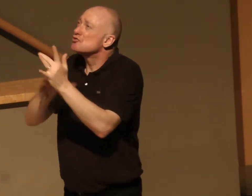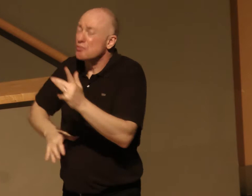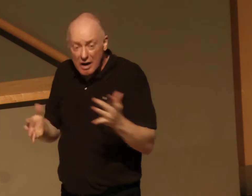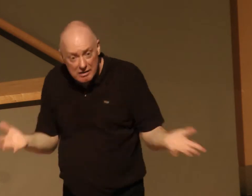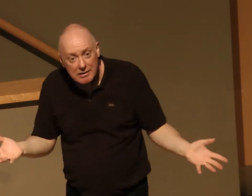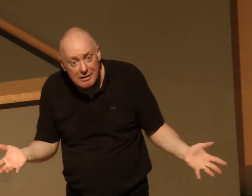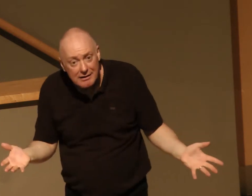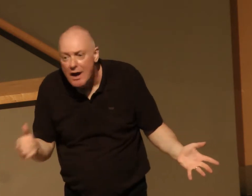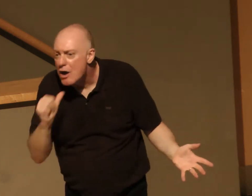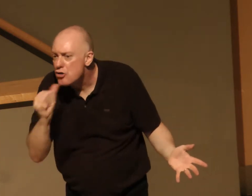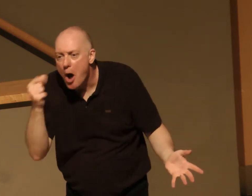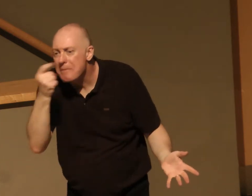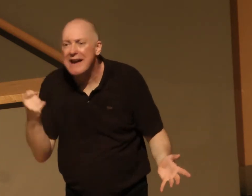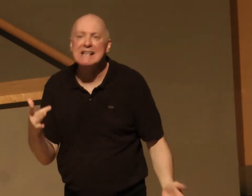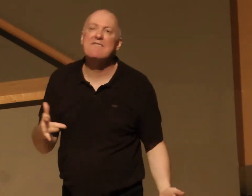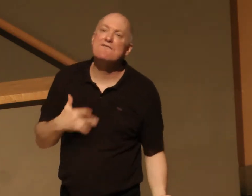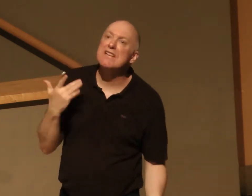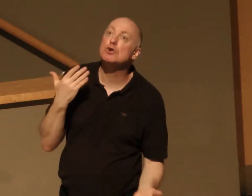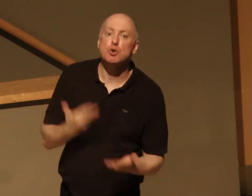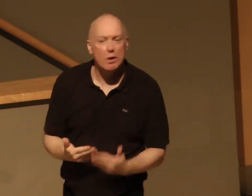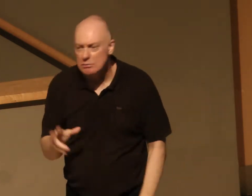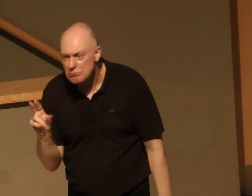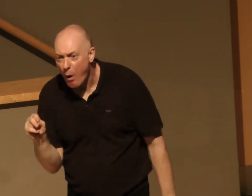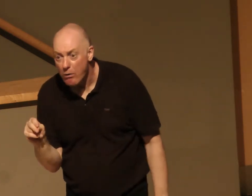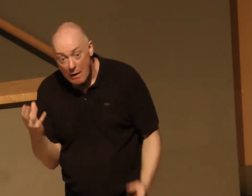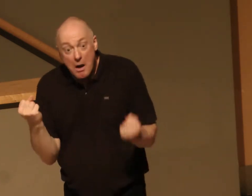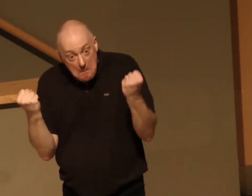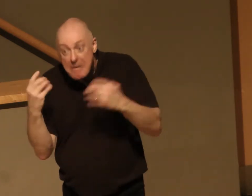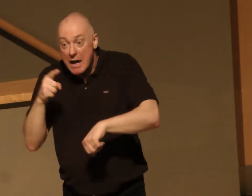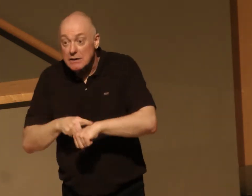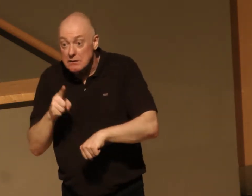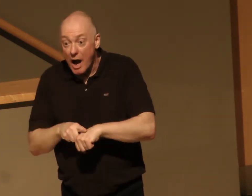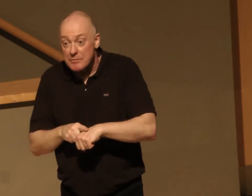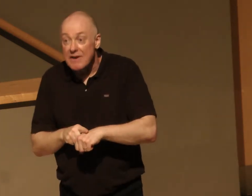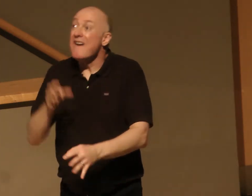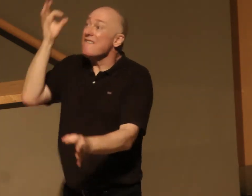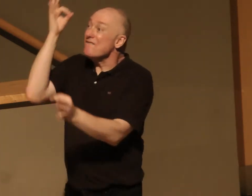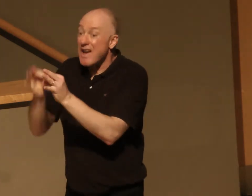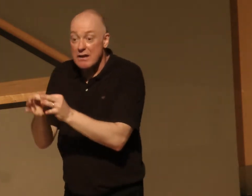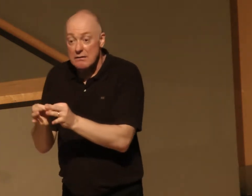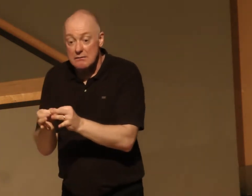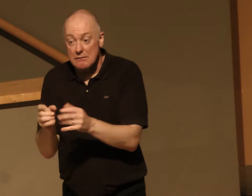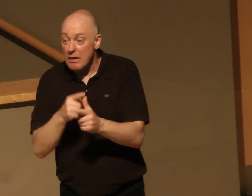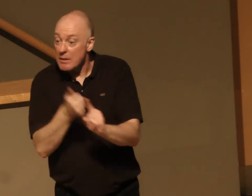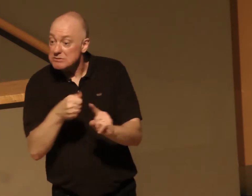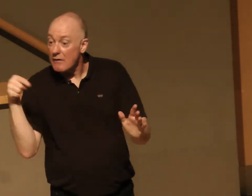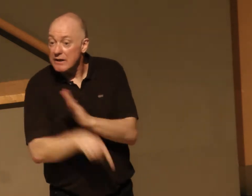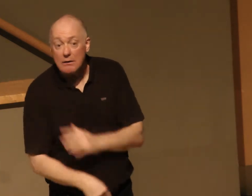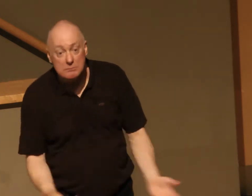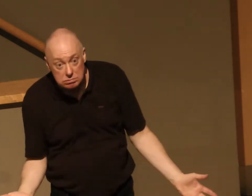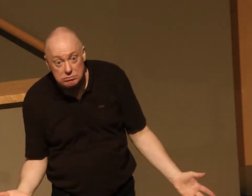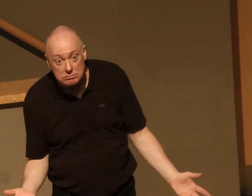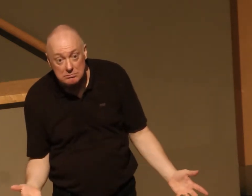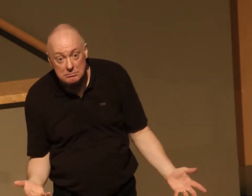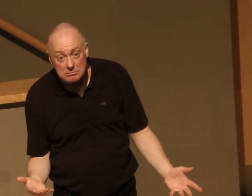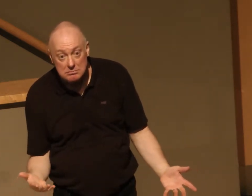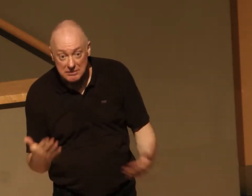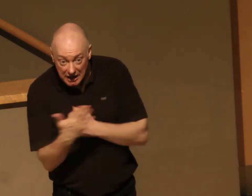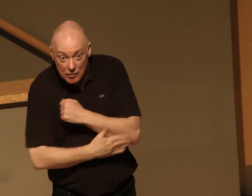Not because it feels good for them. In many cases, it's costing them their own lives. Why is this happening in such a wide-scale way?